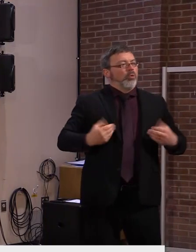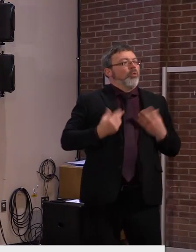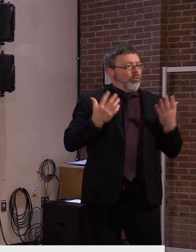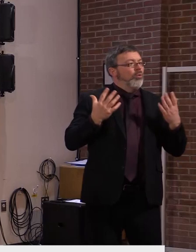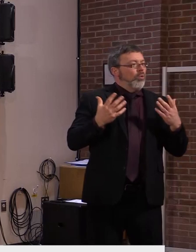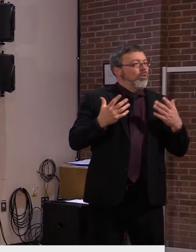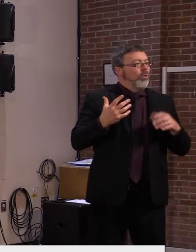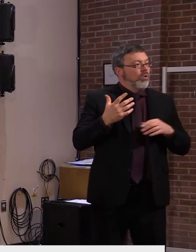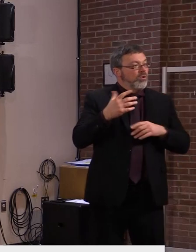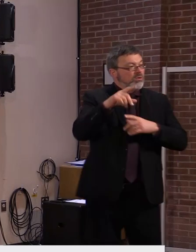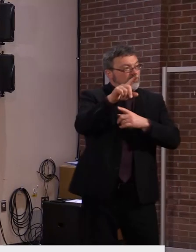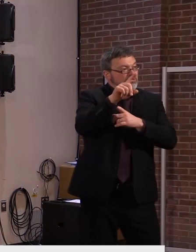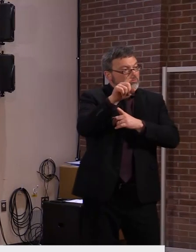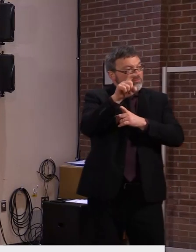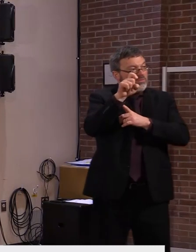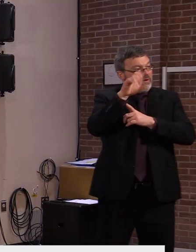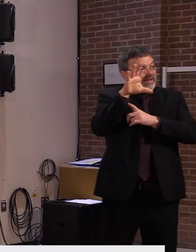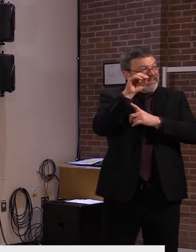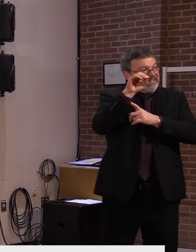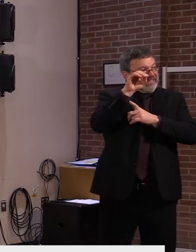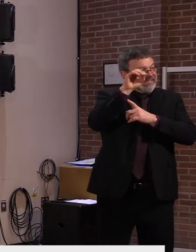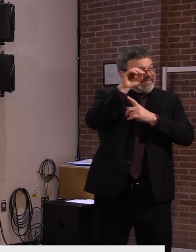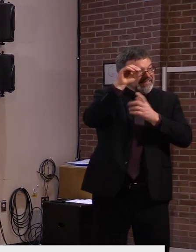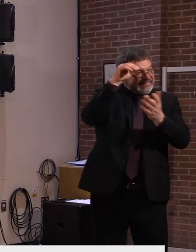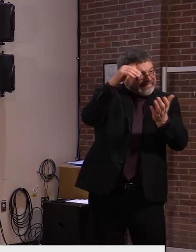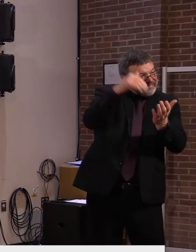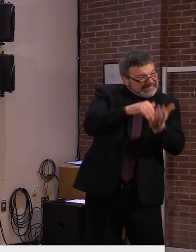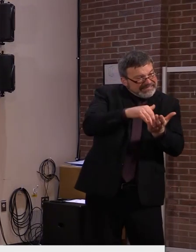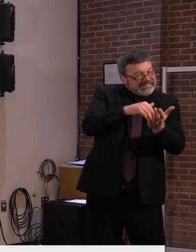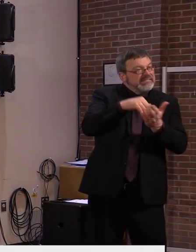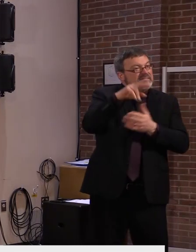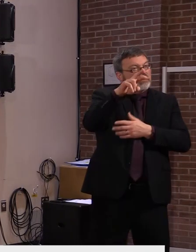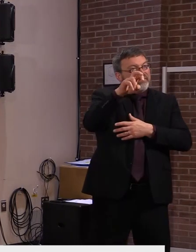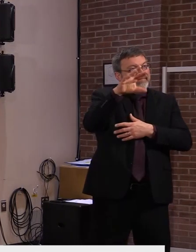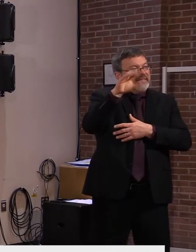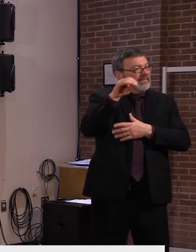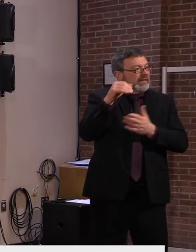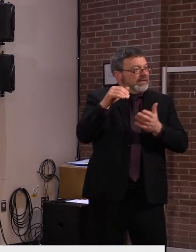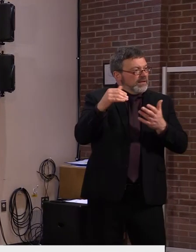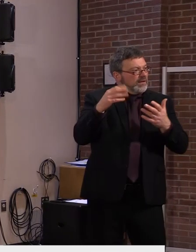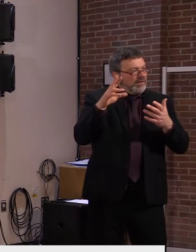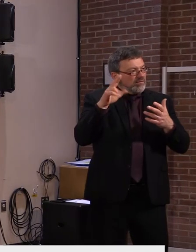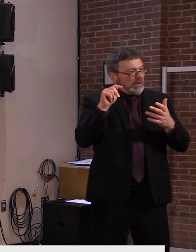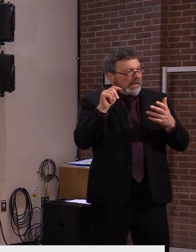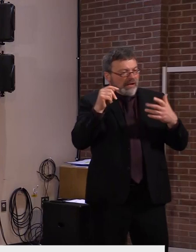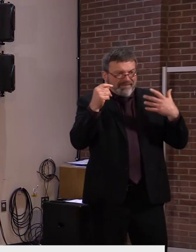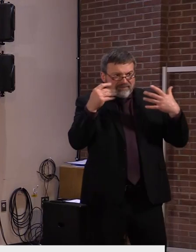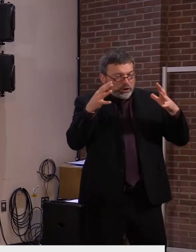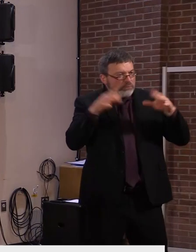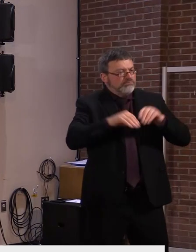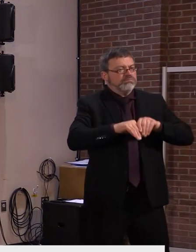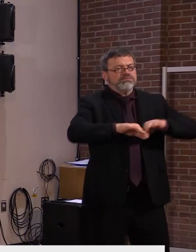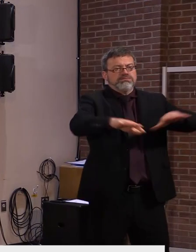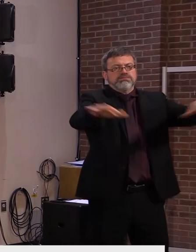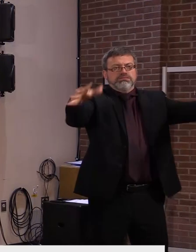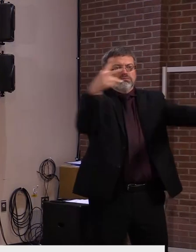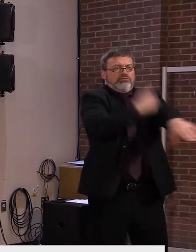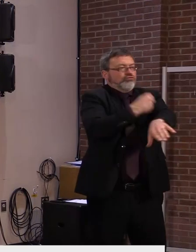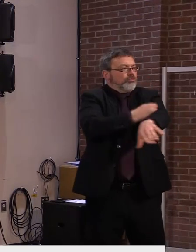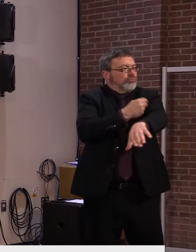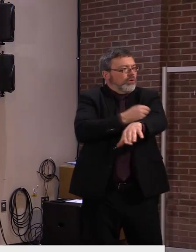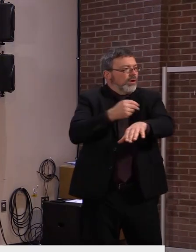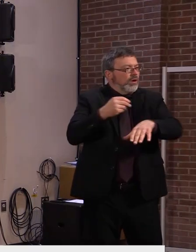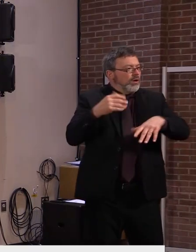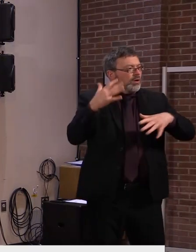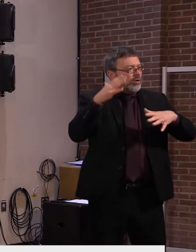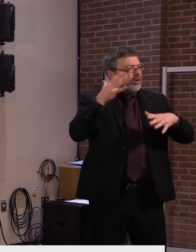152,600 people have received boosters in Vermont. As Commissioner Picek has pointed out, Vermont leads the nation in the percent